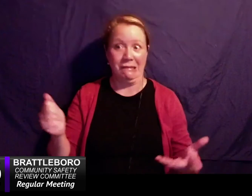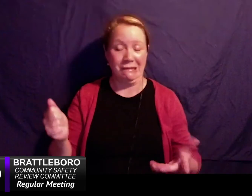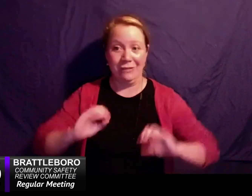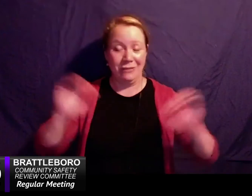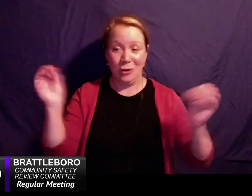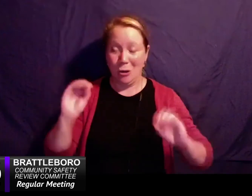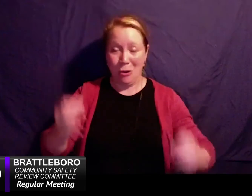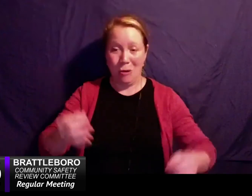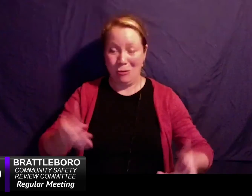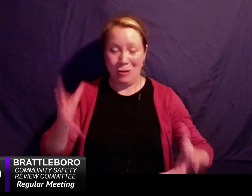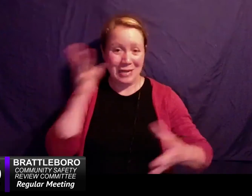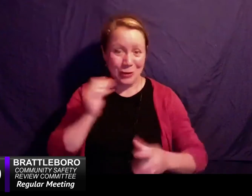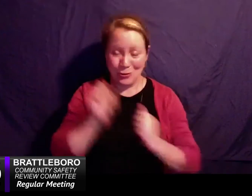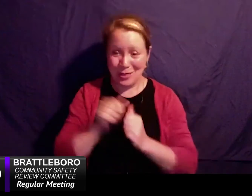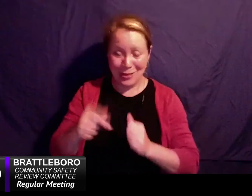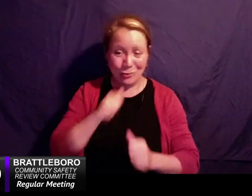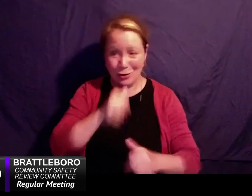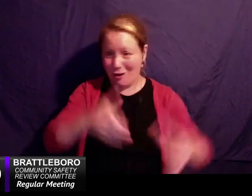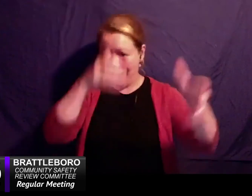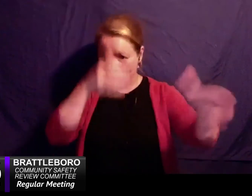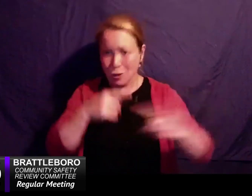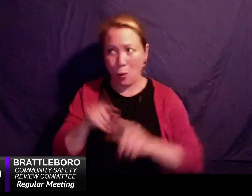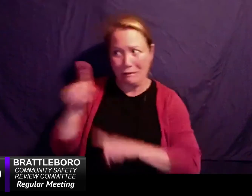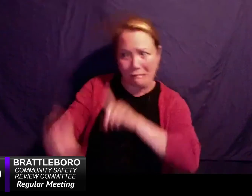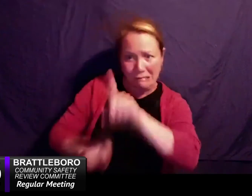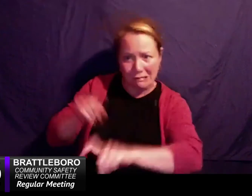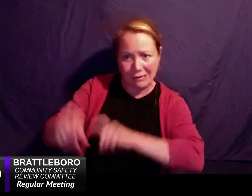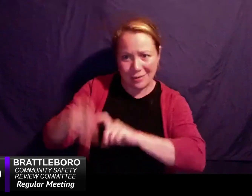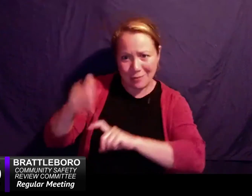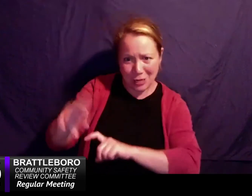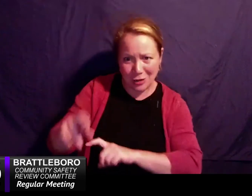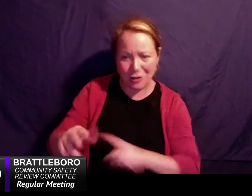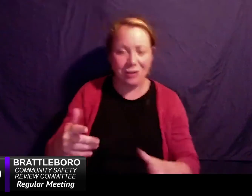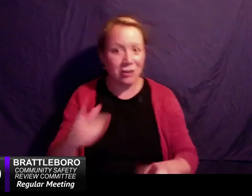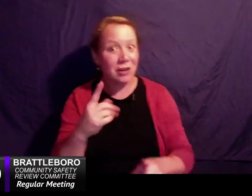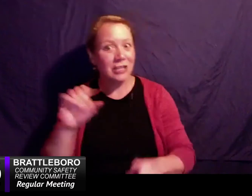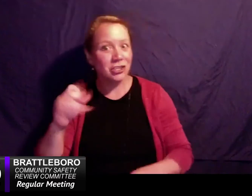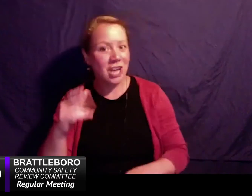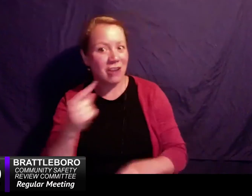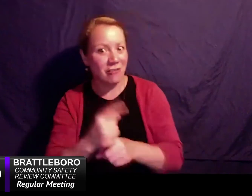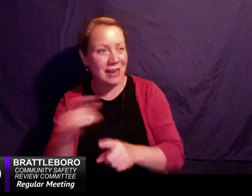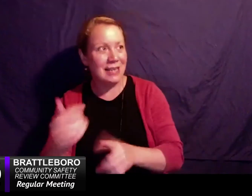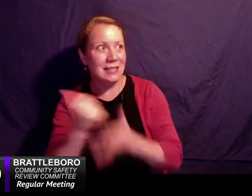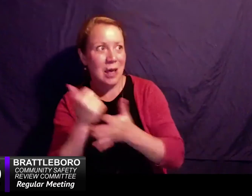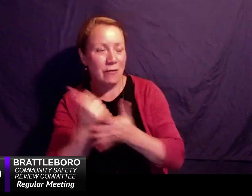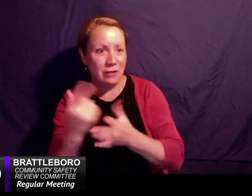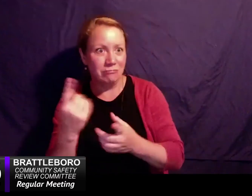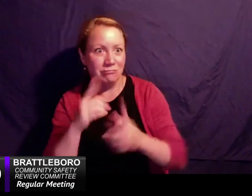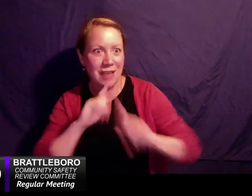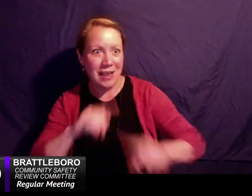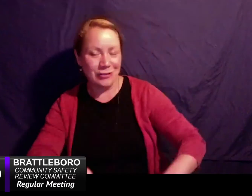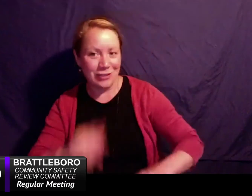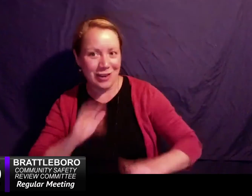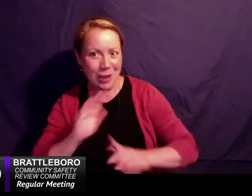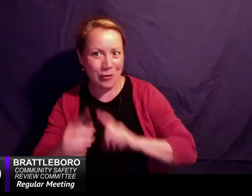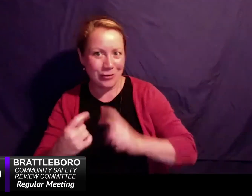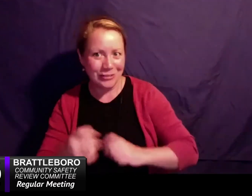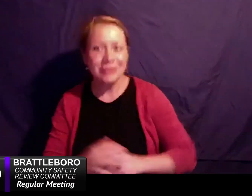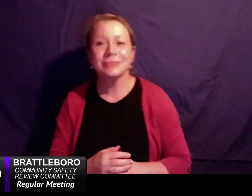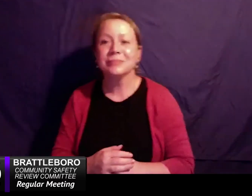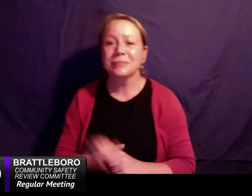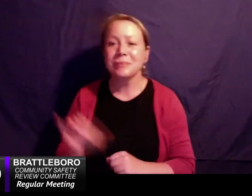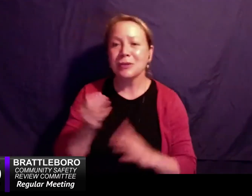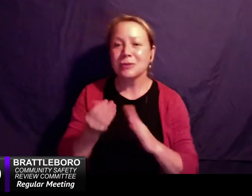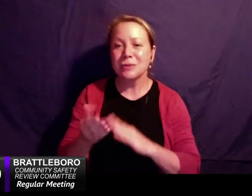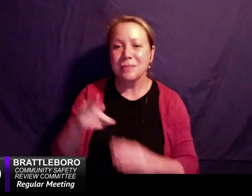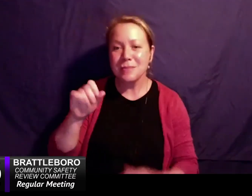He's been very helpful to us in understanding the constraints. Yeah. And what I will say here, Peter, is